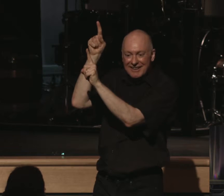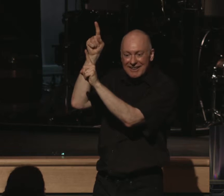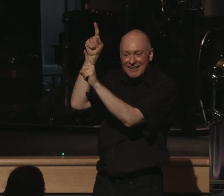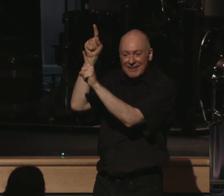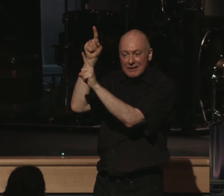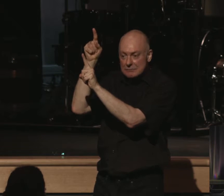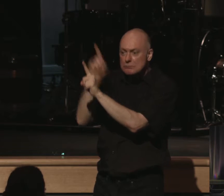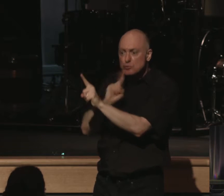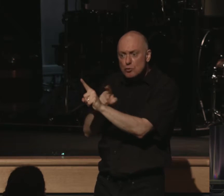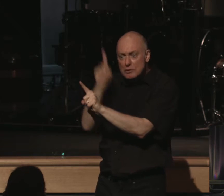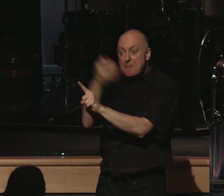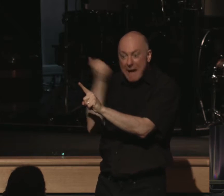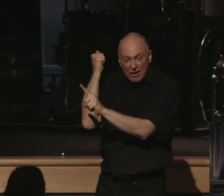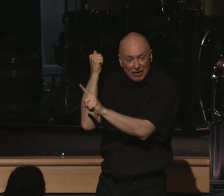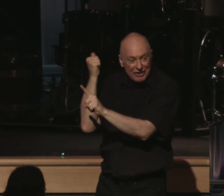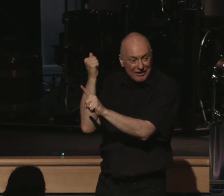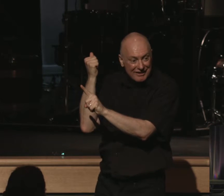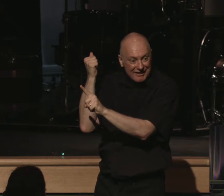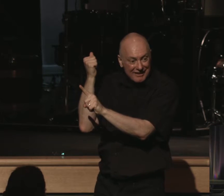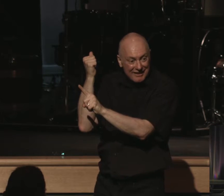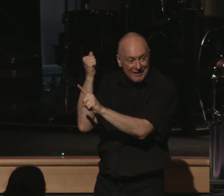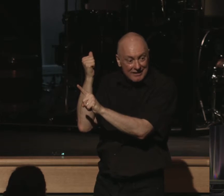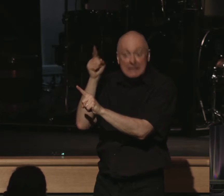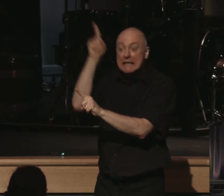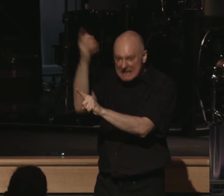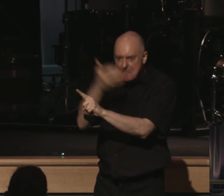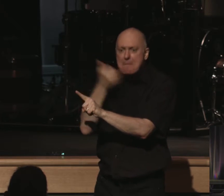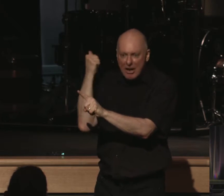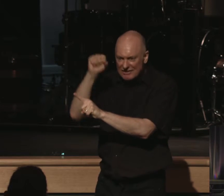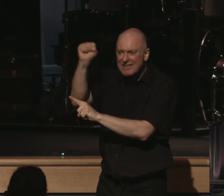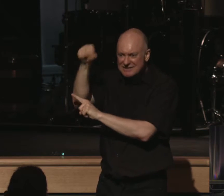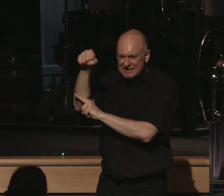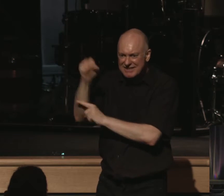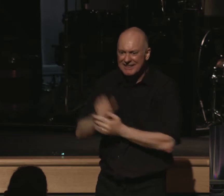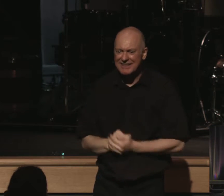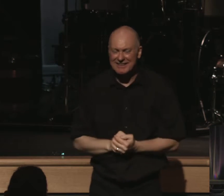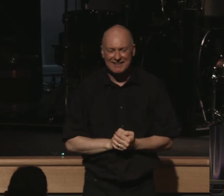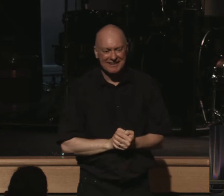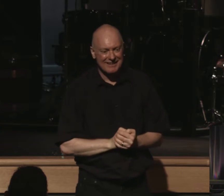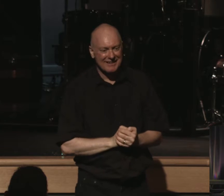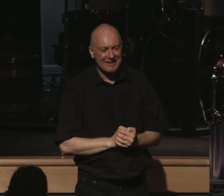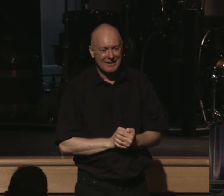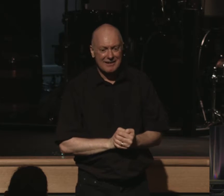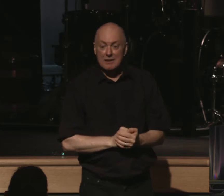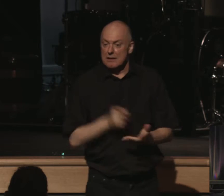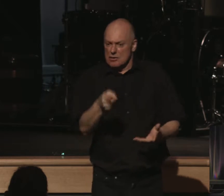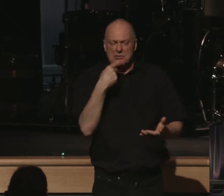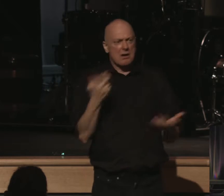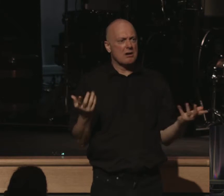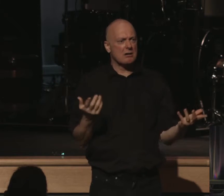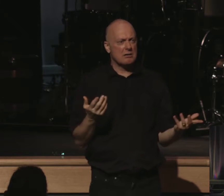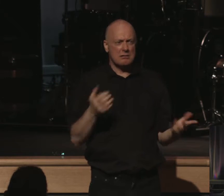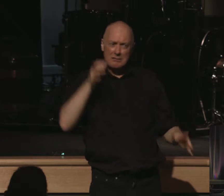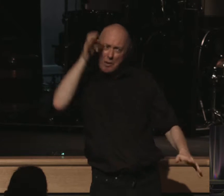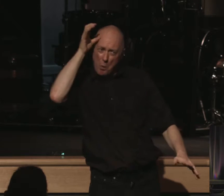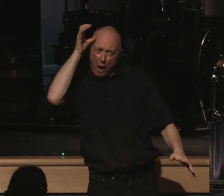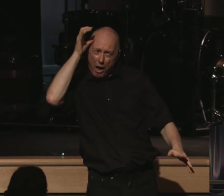Because he is better. He is better. What you say to me today, well, you know what, Craig? Honestly,